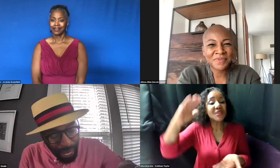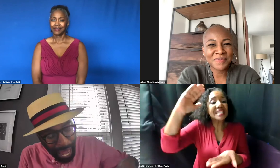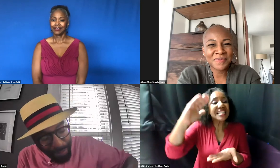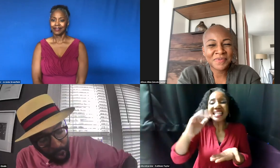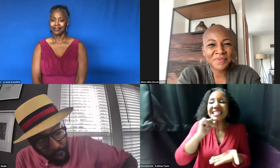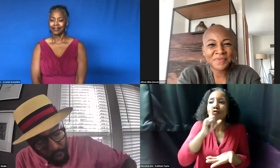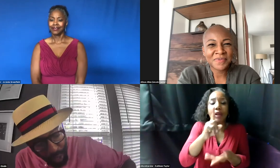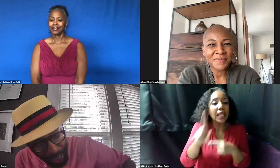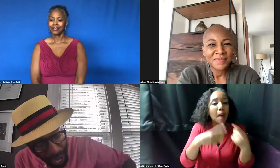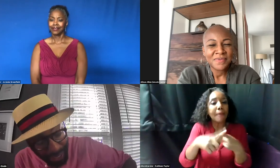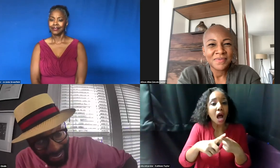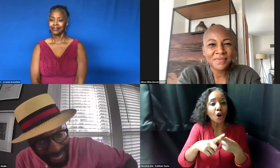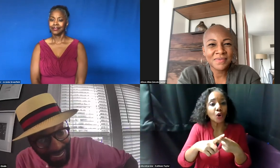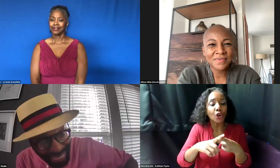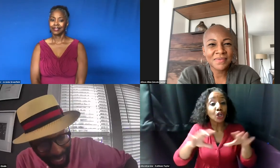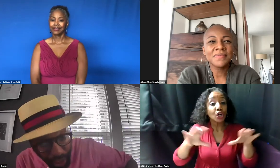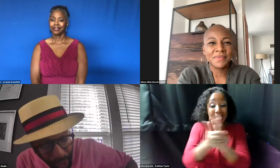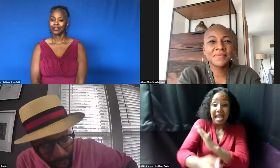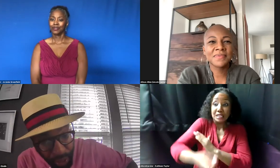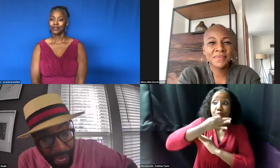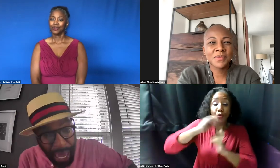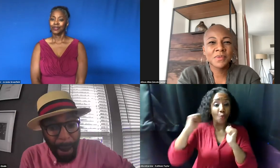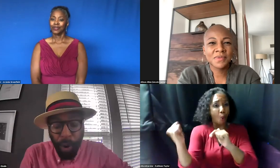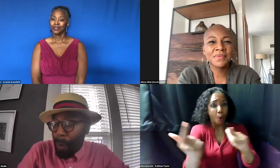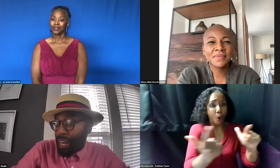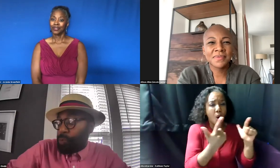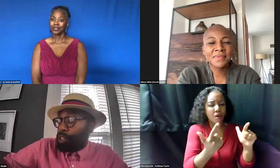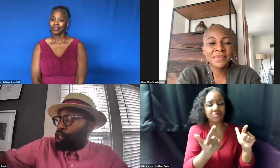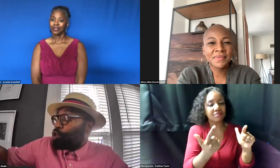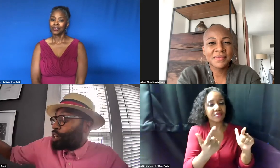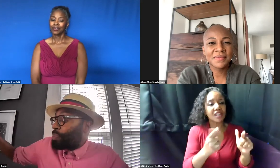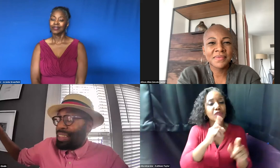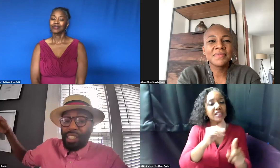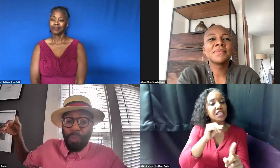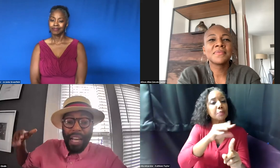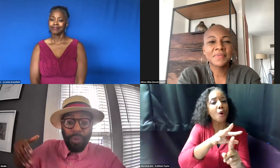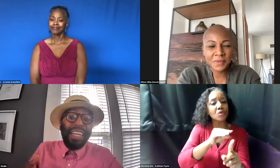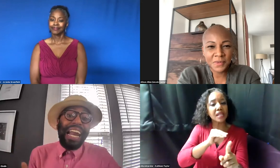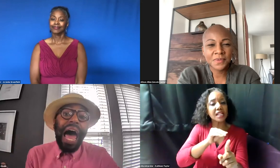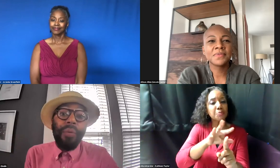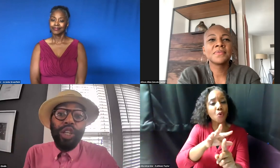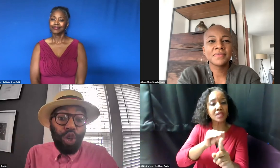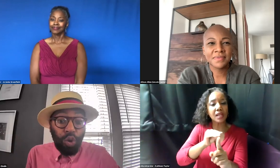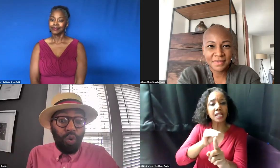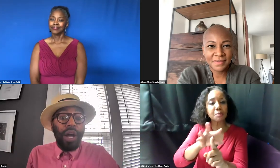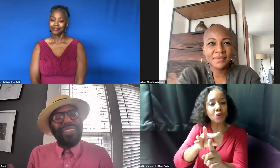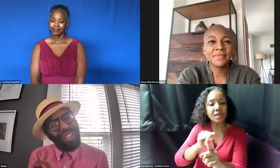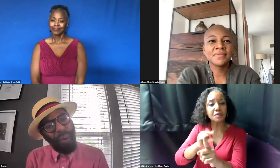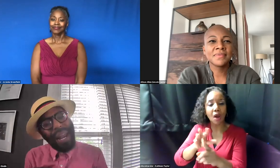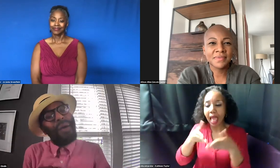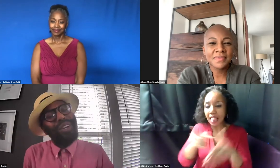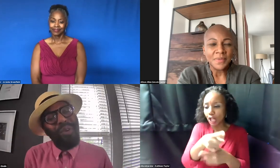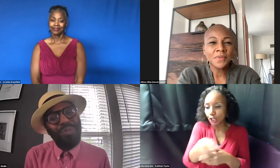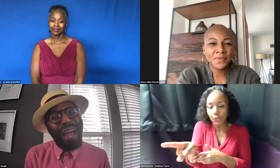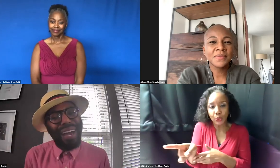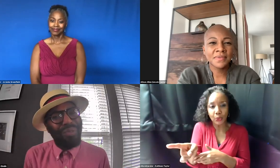about having you do really well at these things I think are good for you, and more about exposing you to as many things as possible, and then allowing you to say, you know